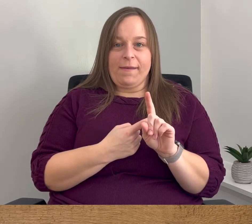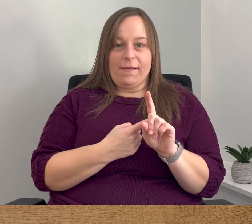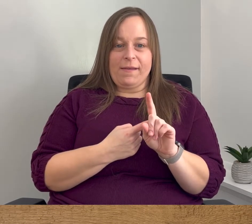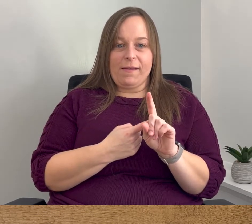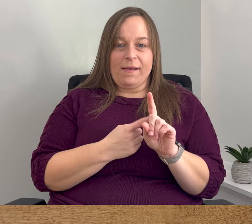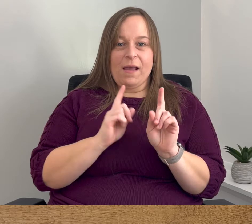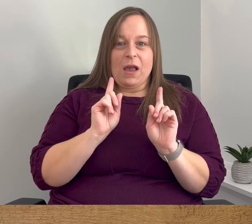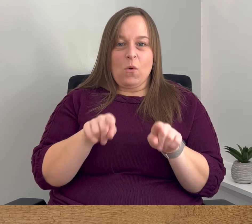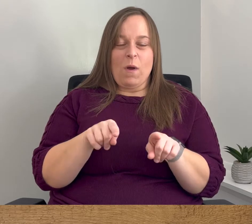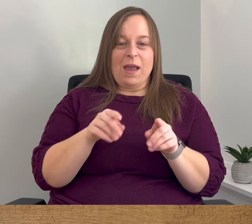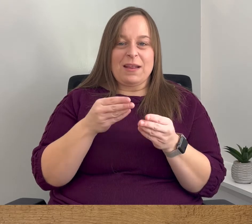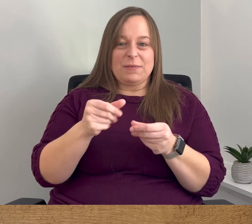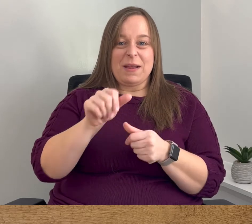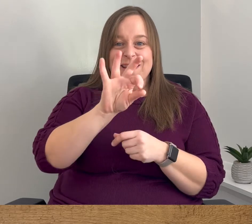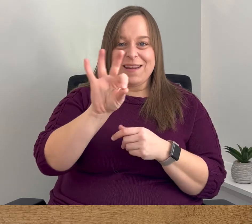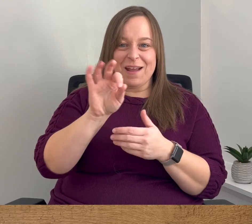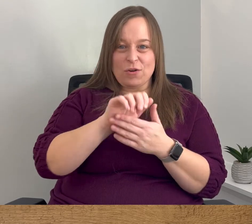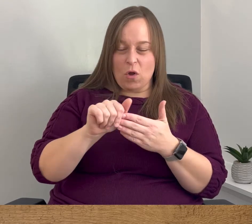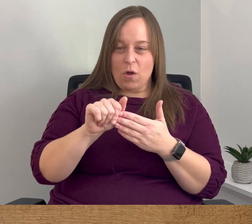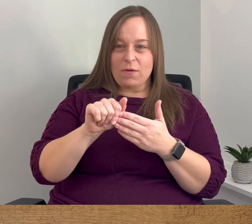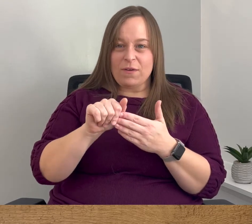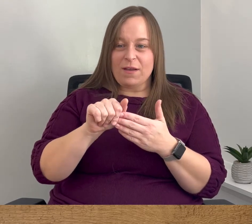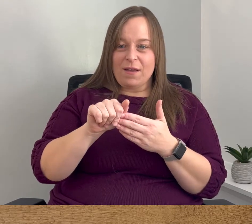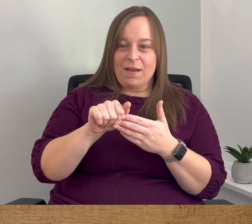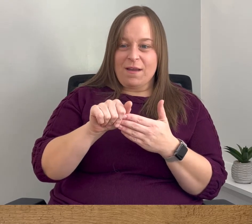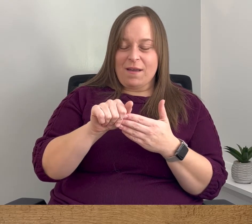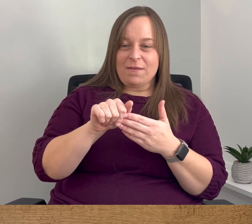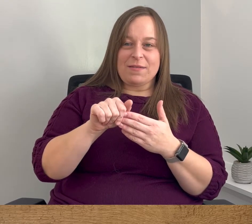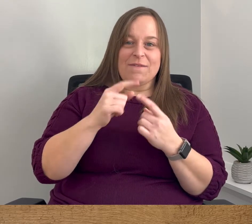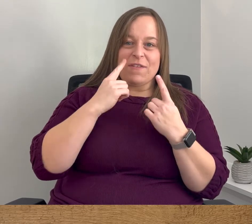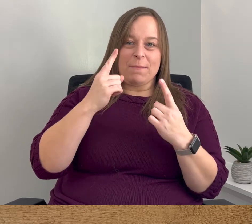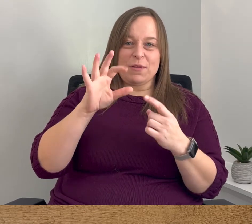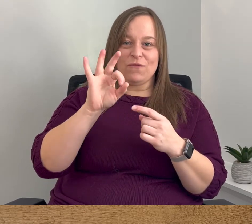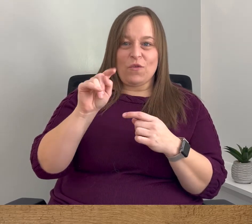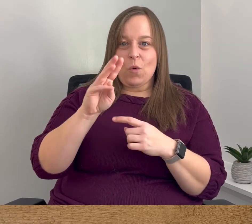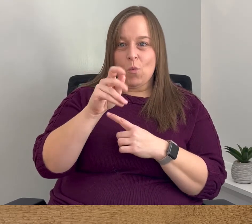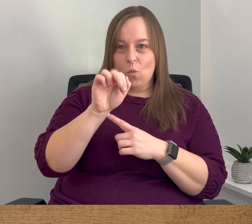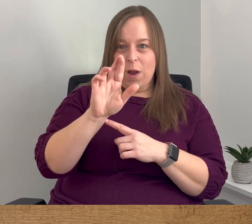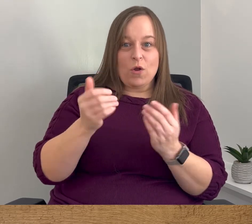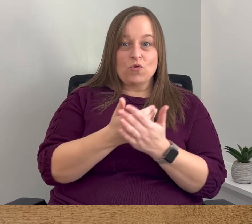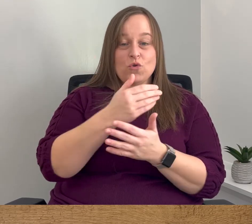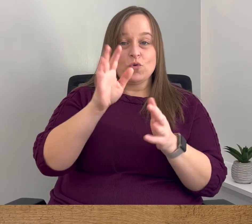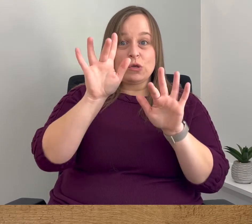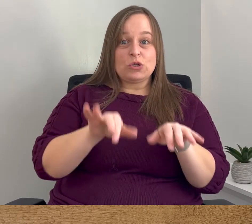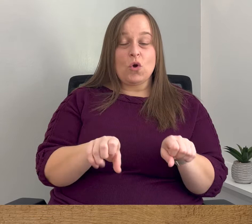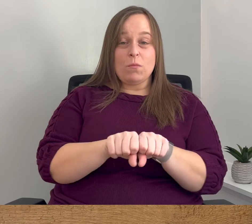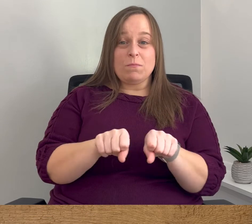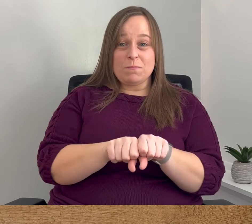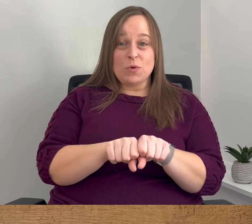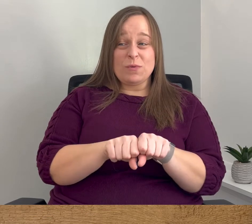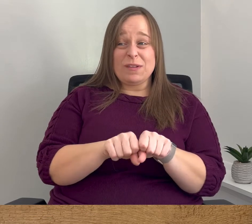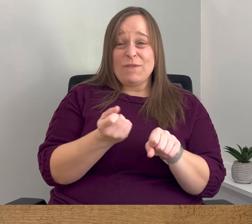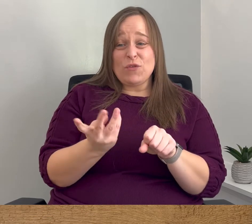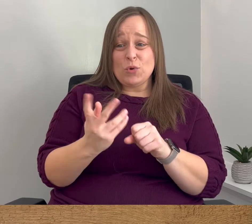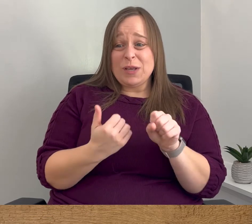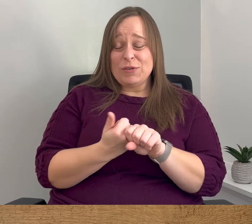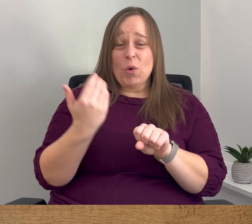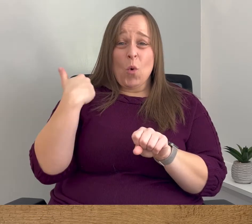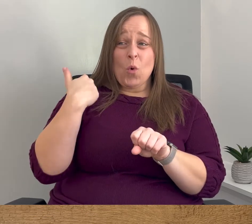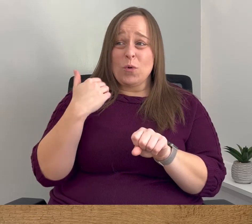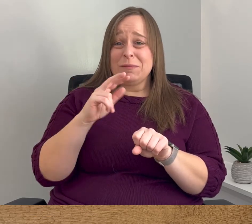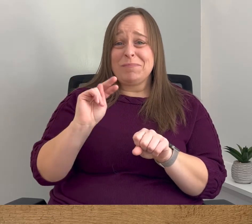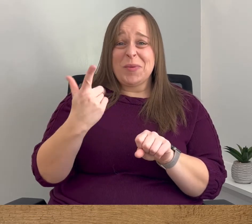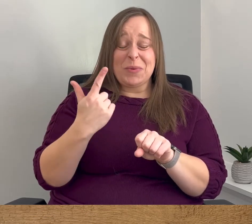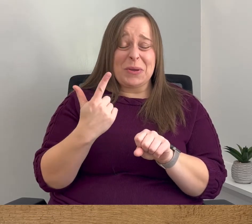the month, I spent $99 at Famous Footwear on some new snow boots. My other ones were a few